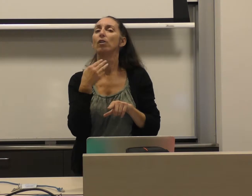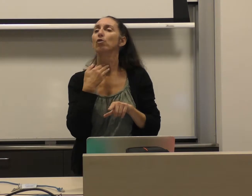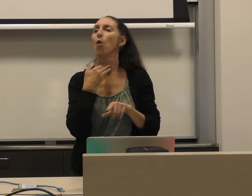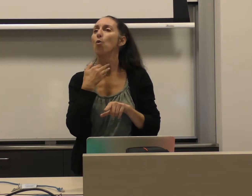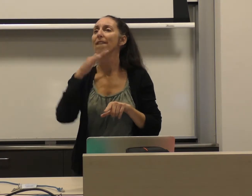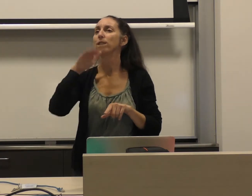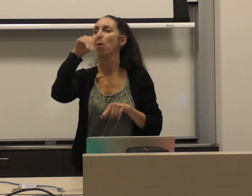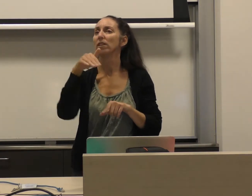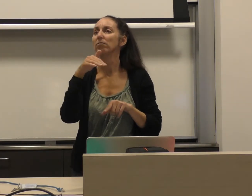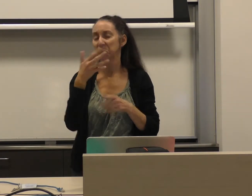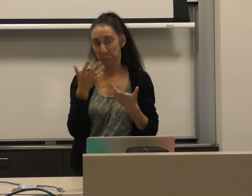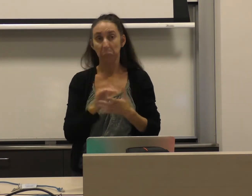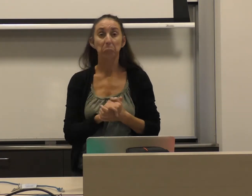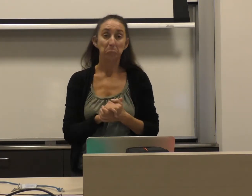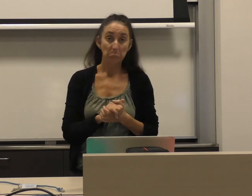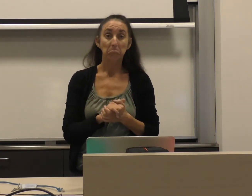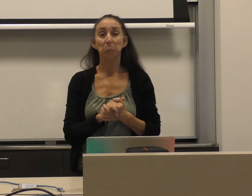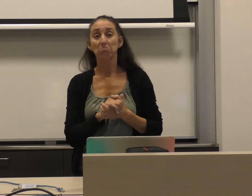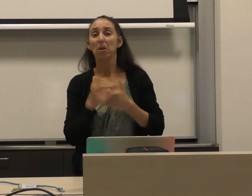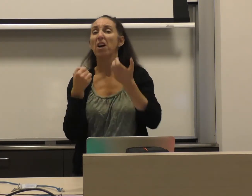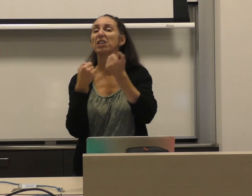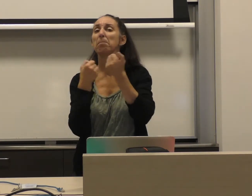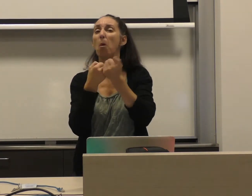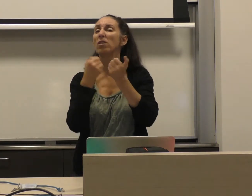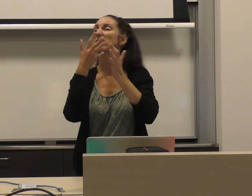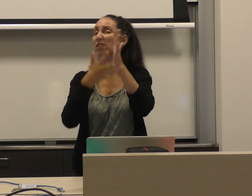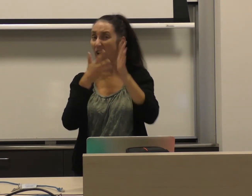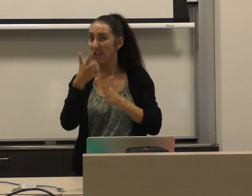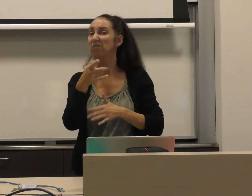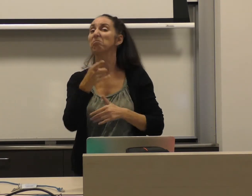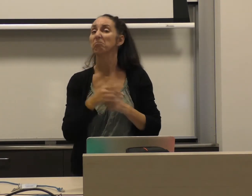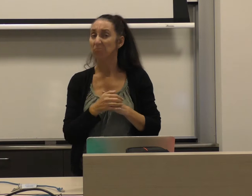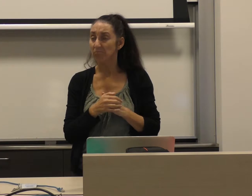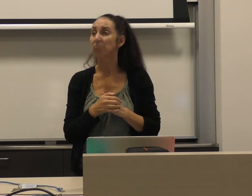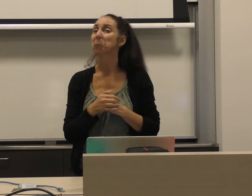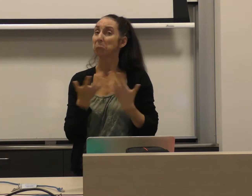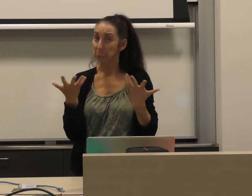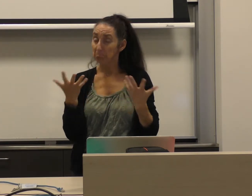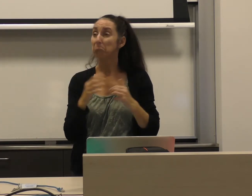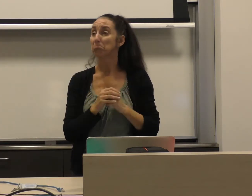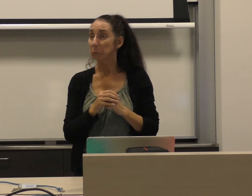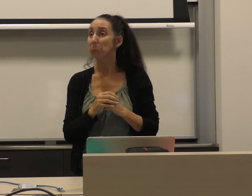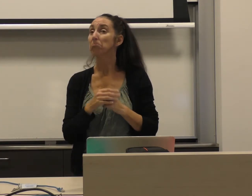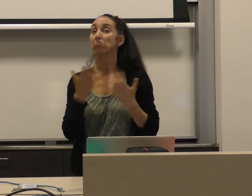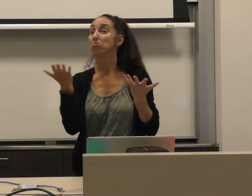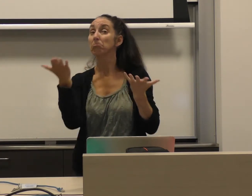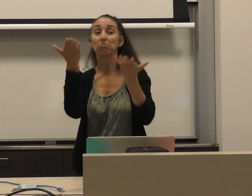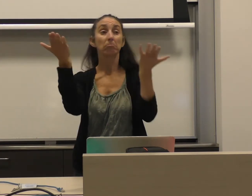It's a bit like the tone of your voice. Yeah. They support signs. Okay. Any